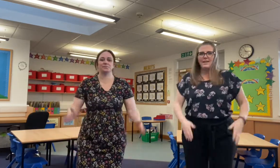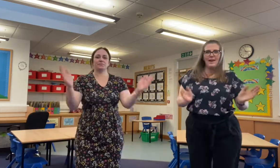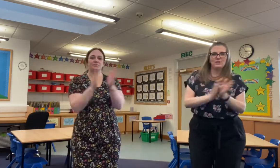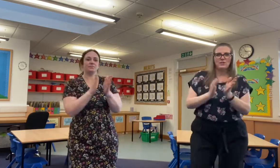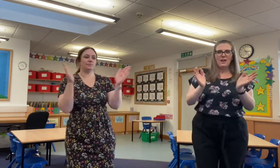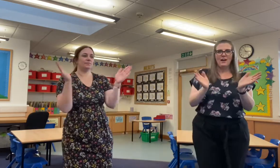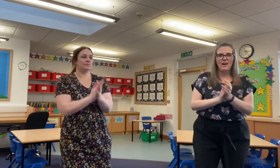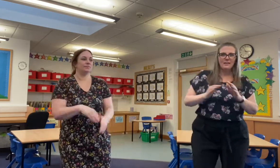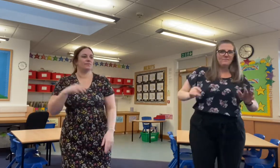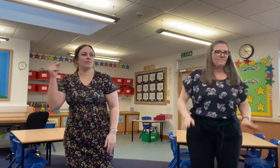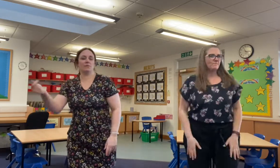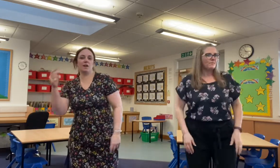waddleyatcha,